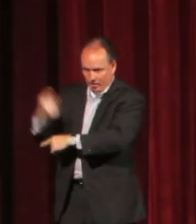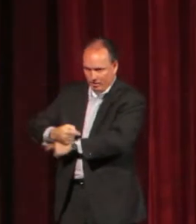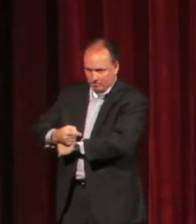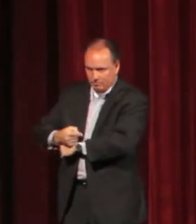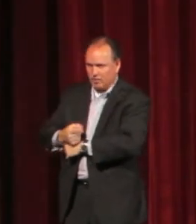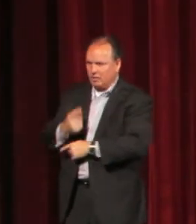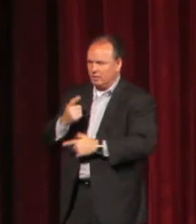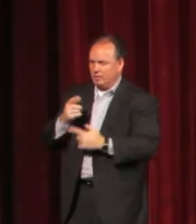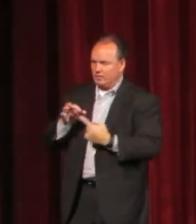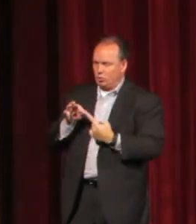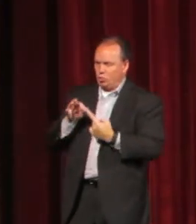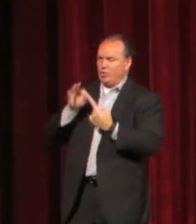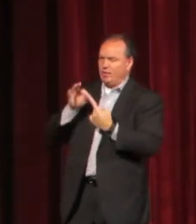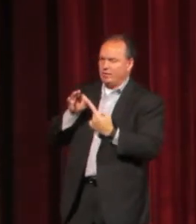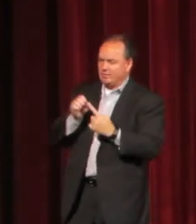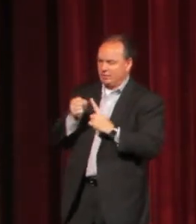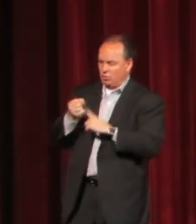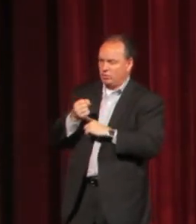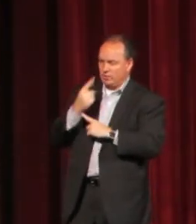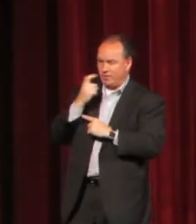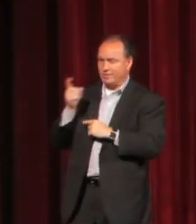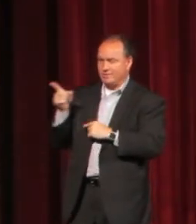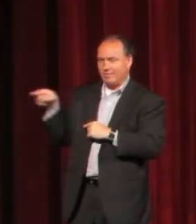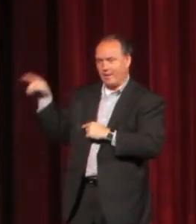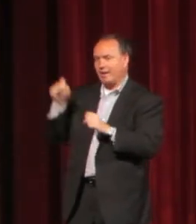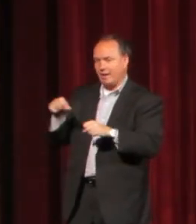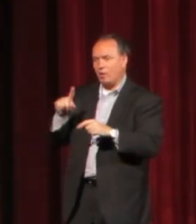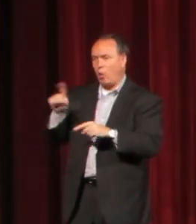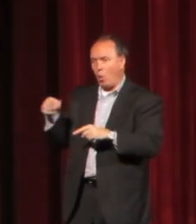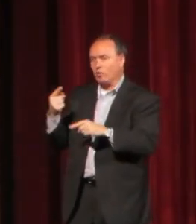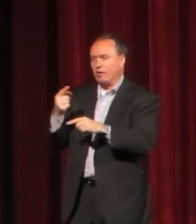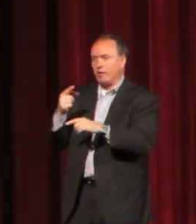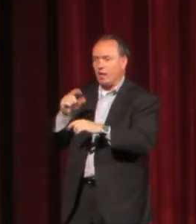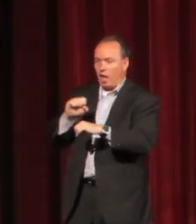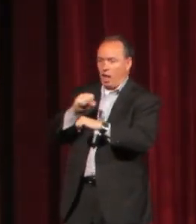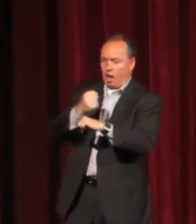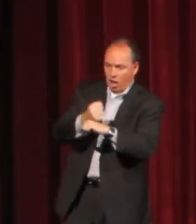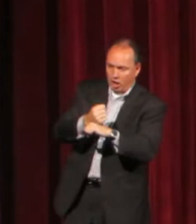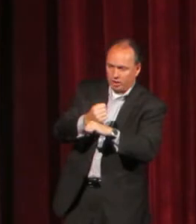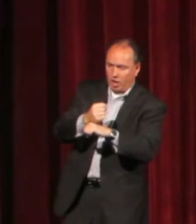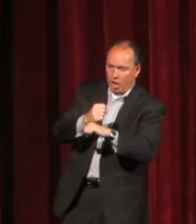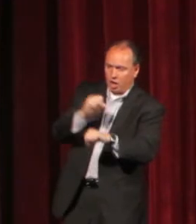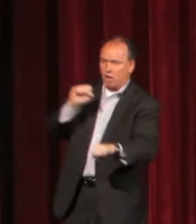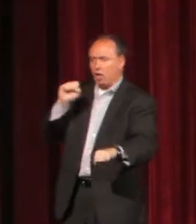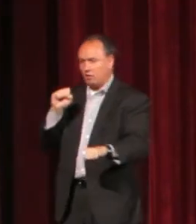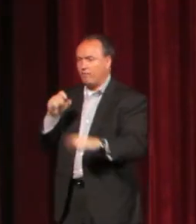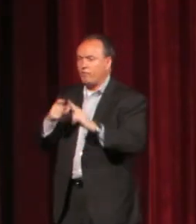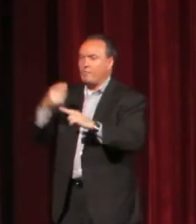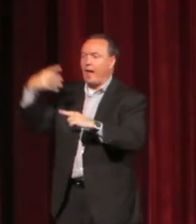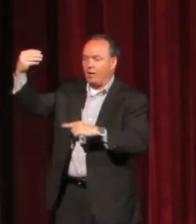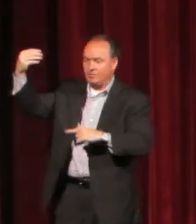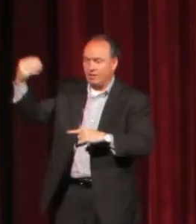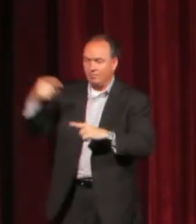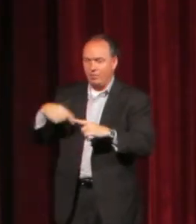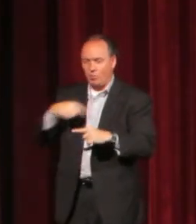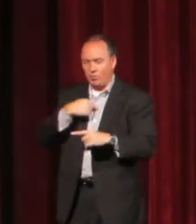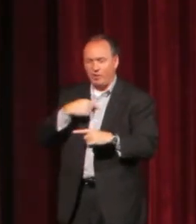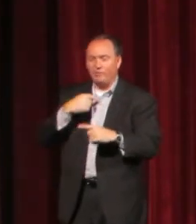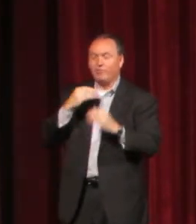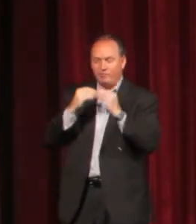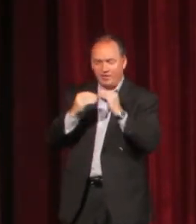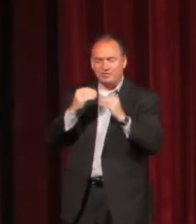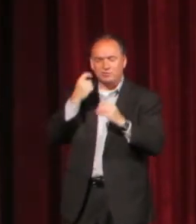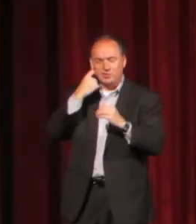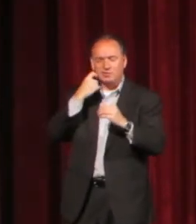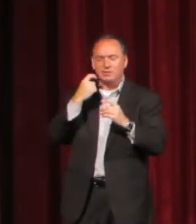It's a unique situation because they can only lock and unlock from the outside. But we've fixed that